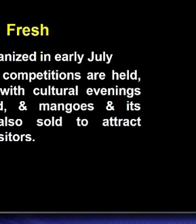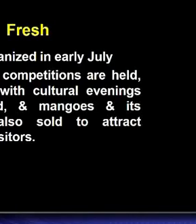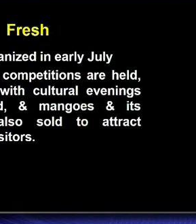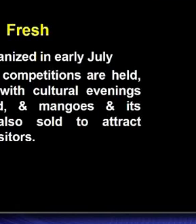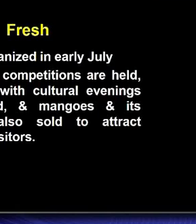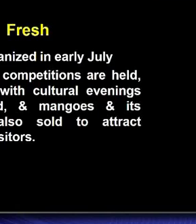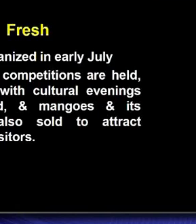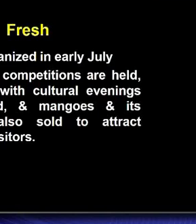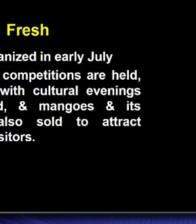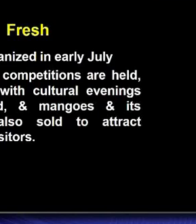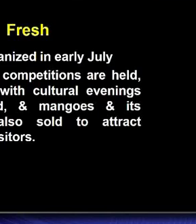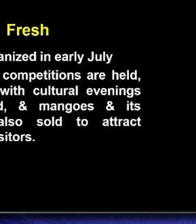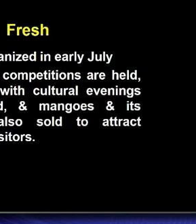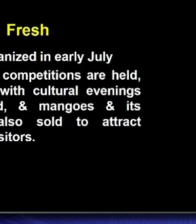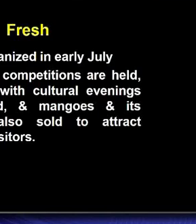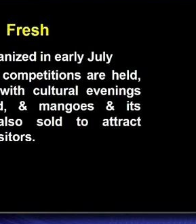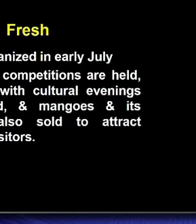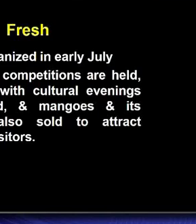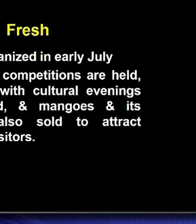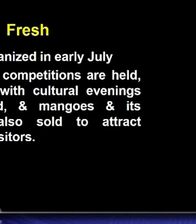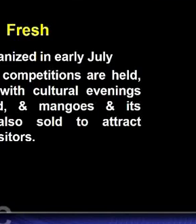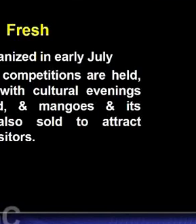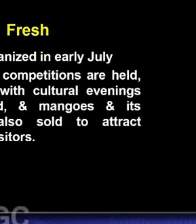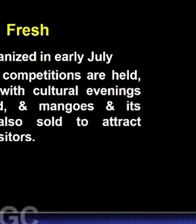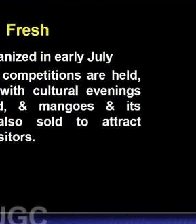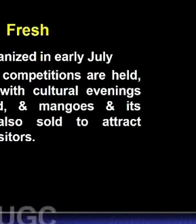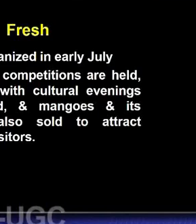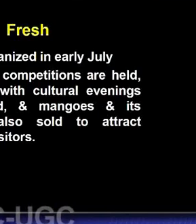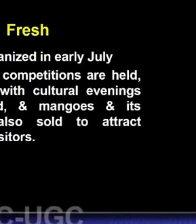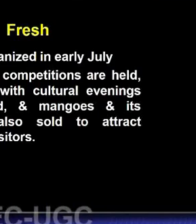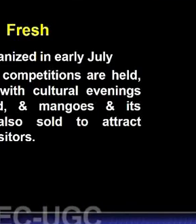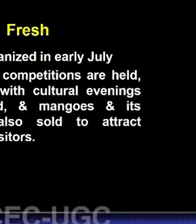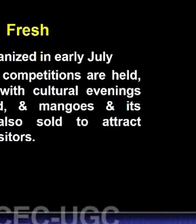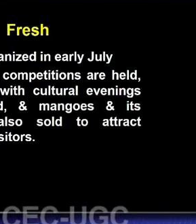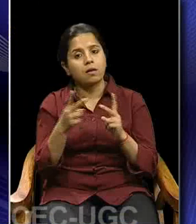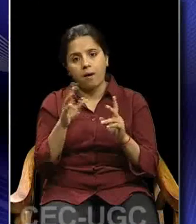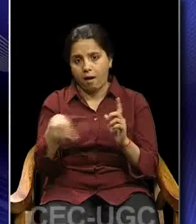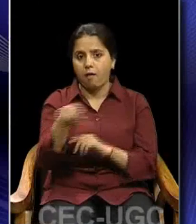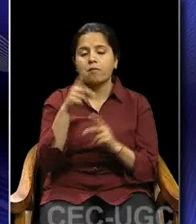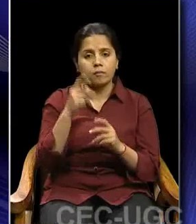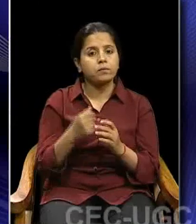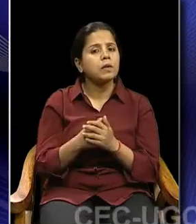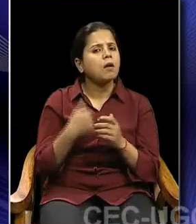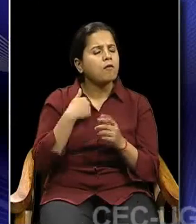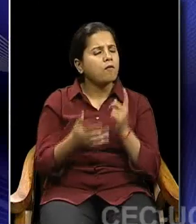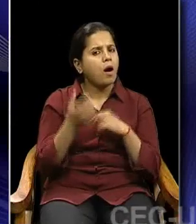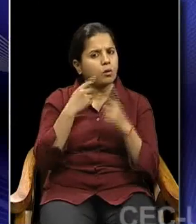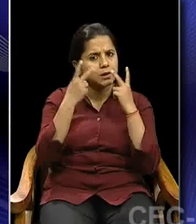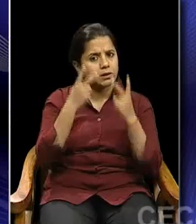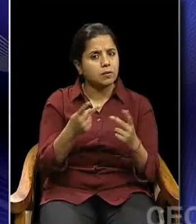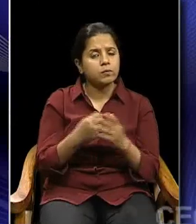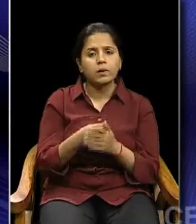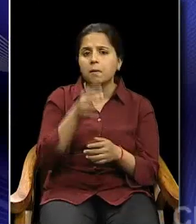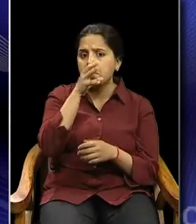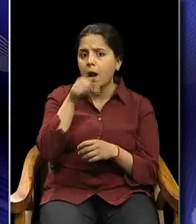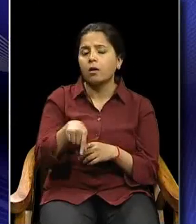and mangoes and its plants, they are also sold to attract the commercial visitors as well. So we find that Mango